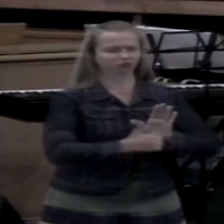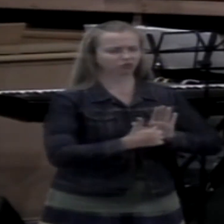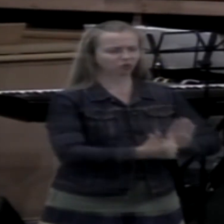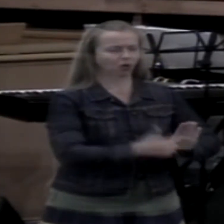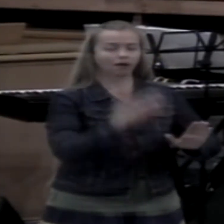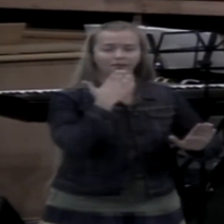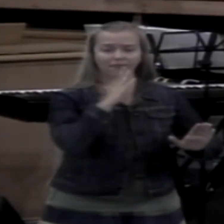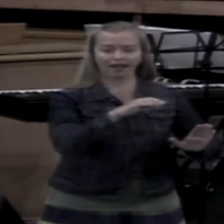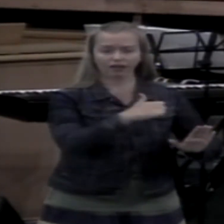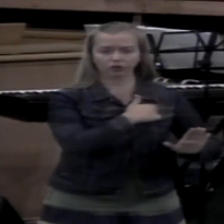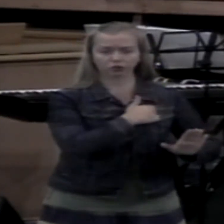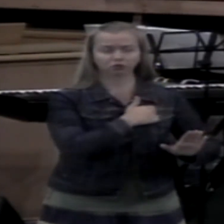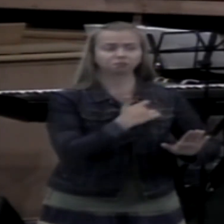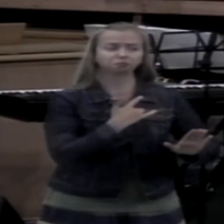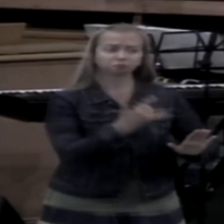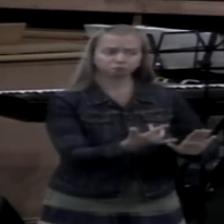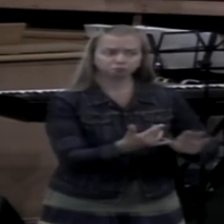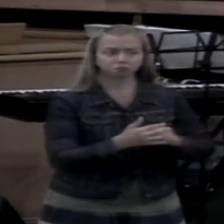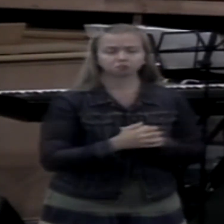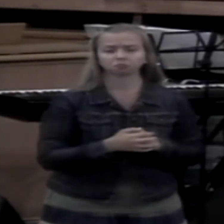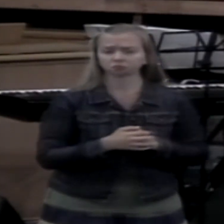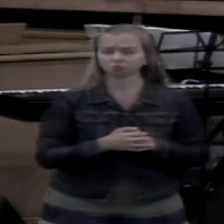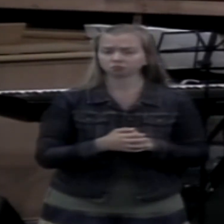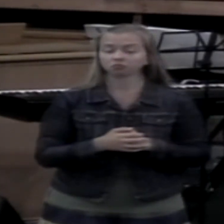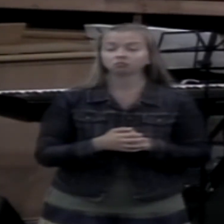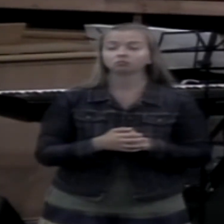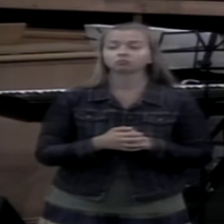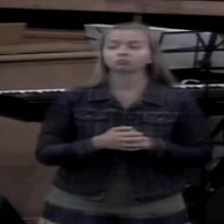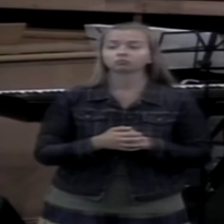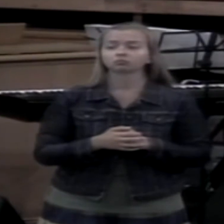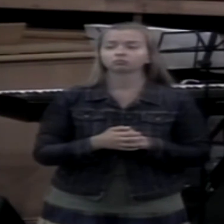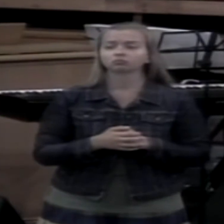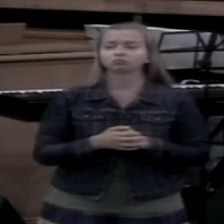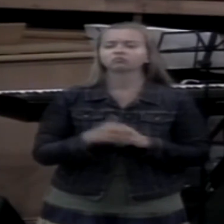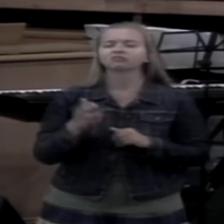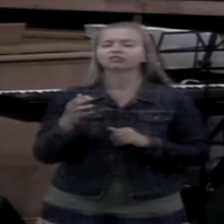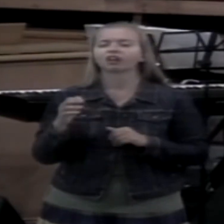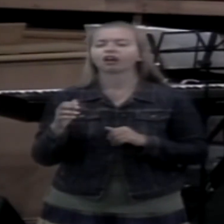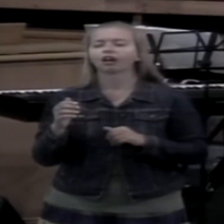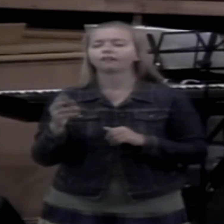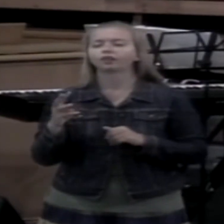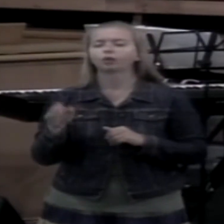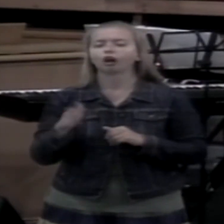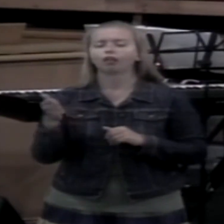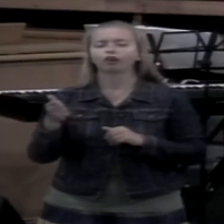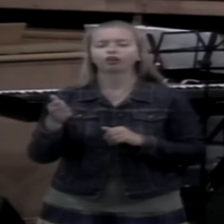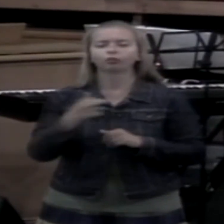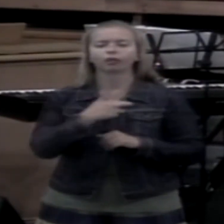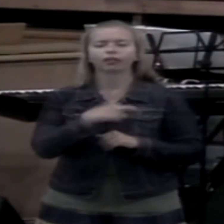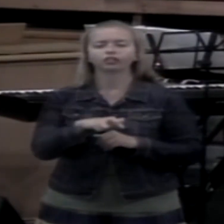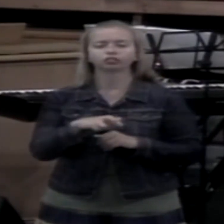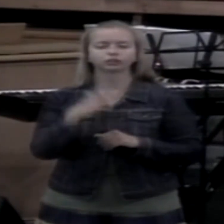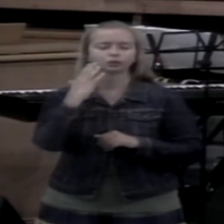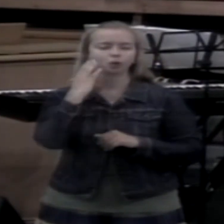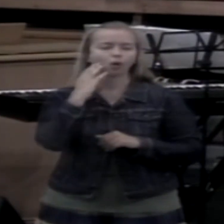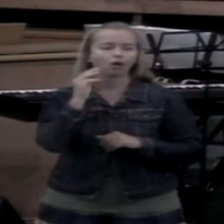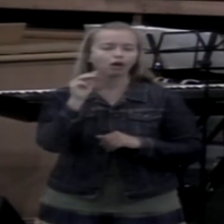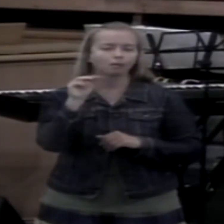I've actually had a couple of different denominations knock on my door when I didn't receive